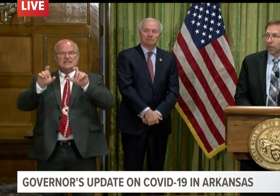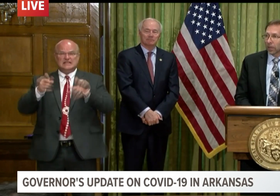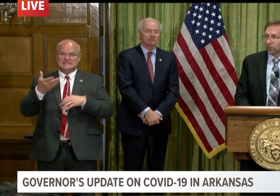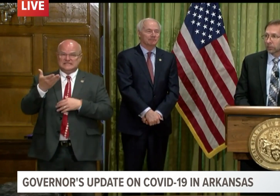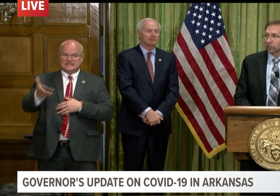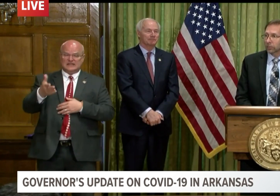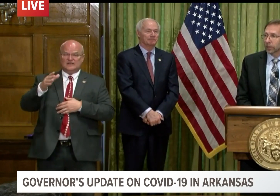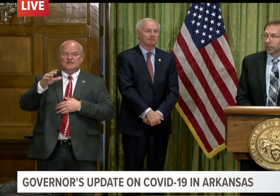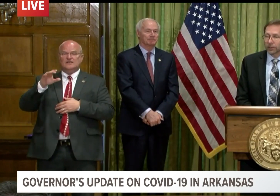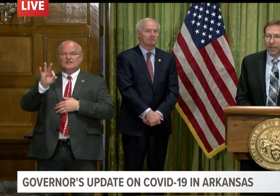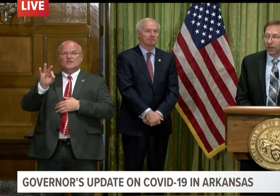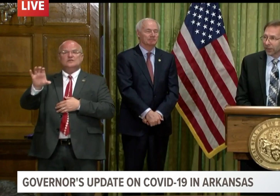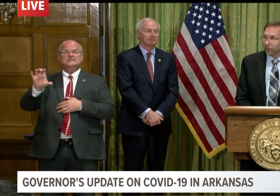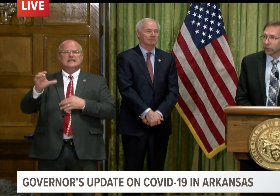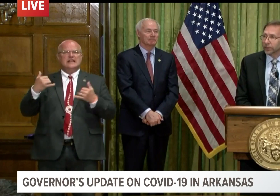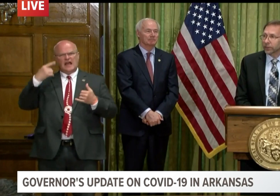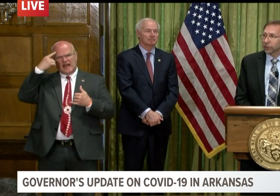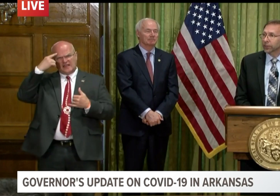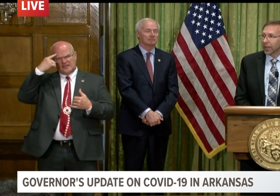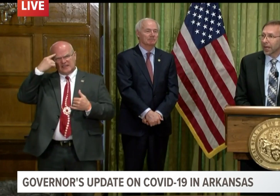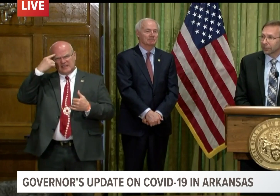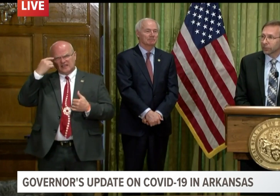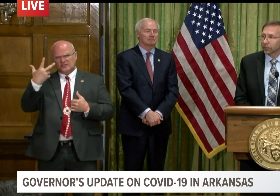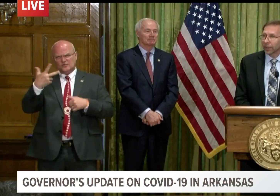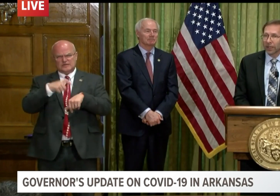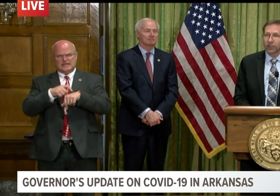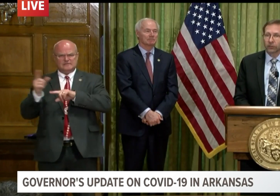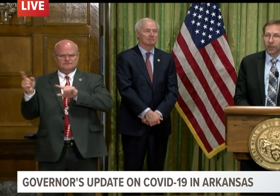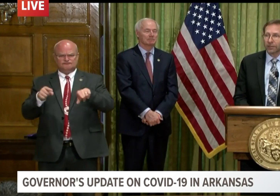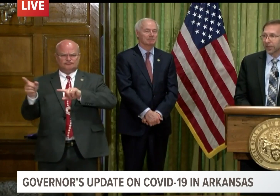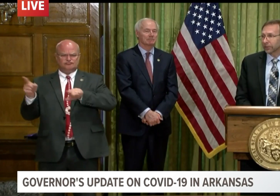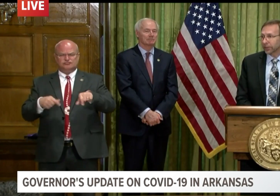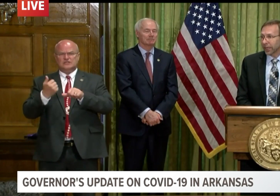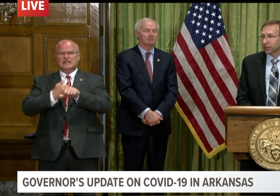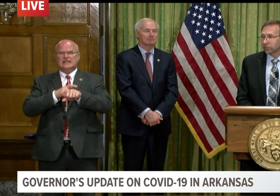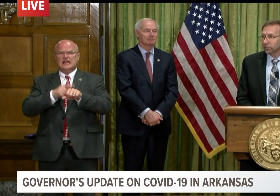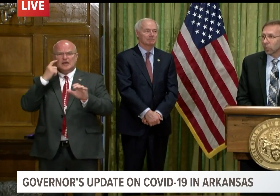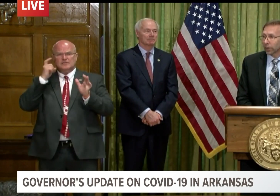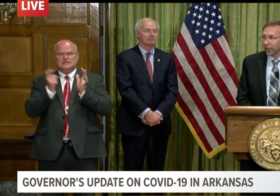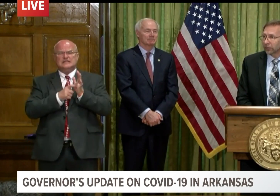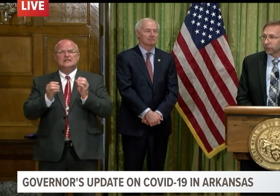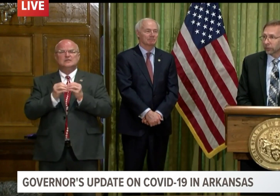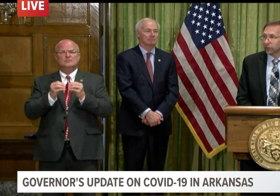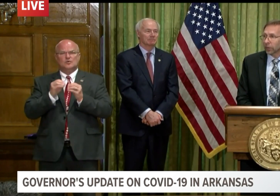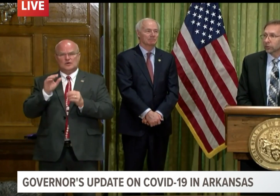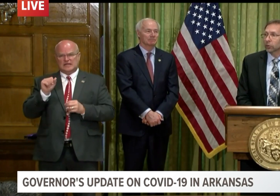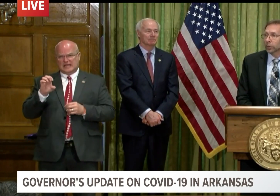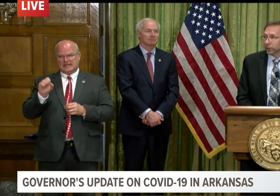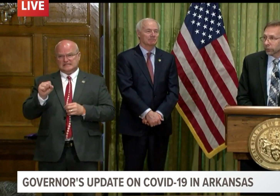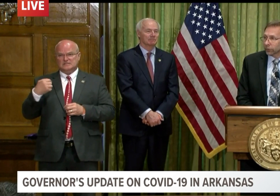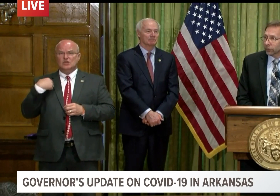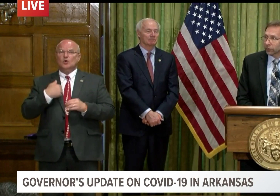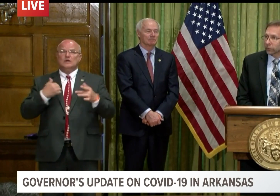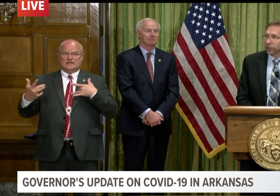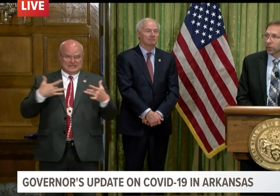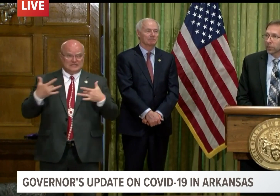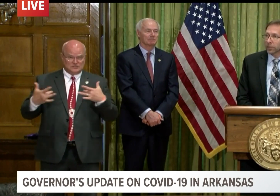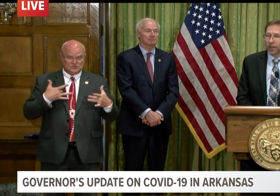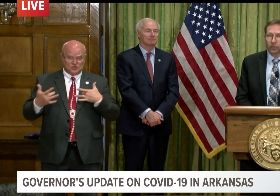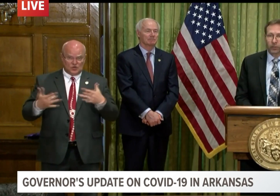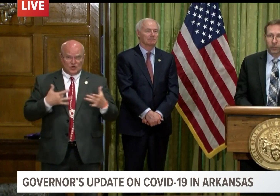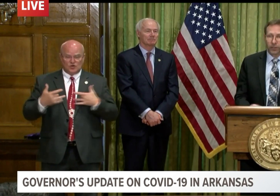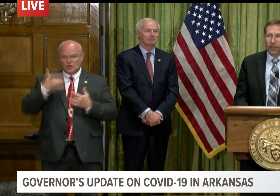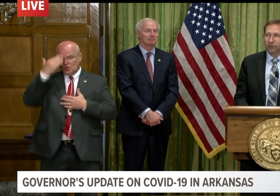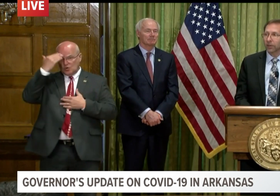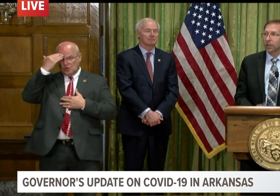there now, I think three times, and each time they've detected more cases. So we're concerned. We know